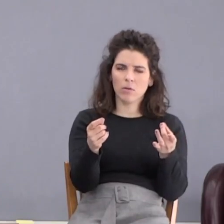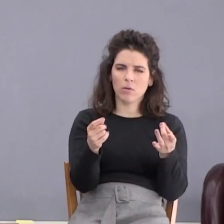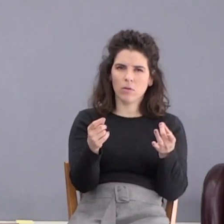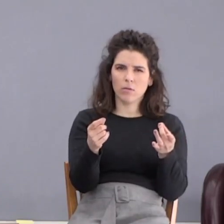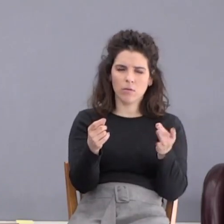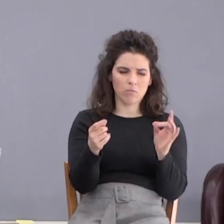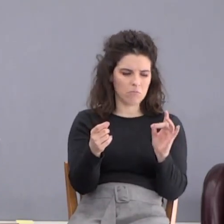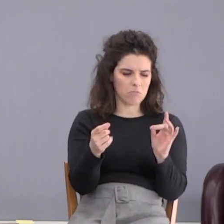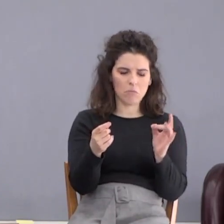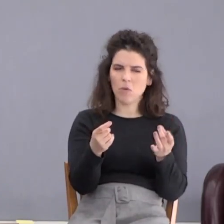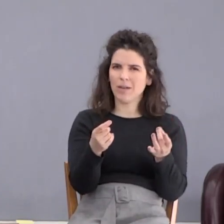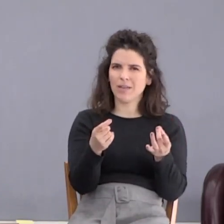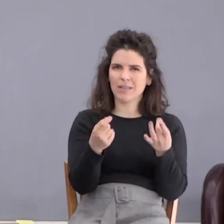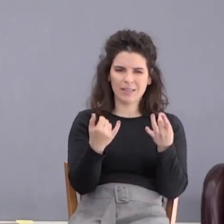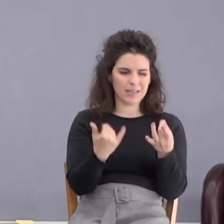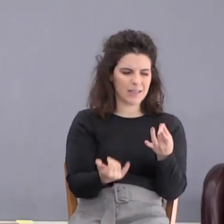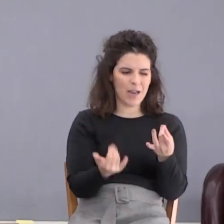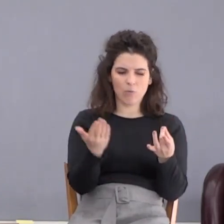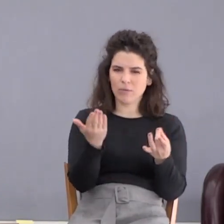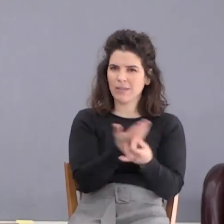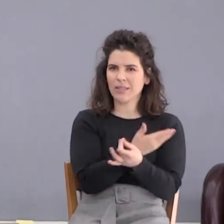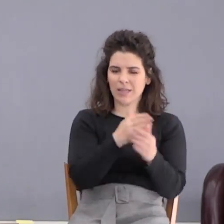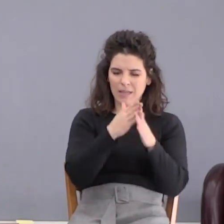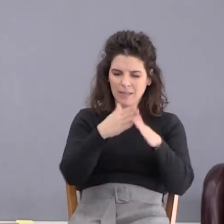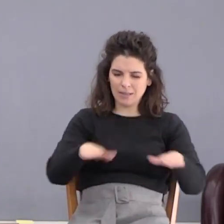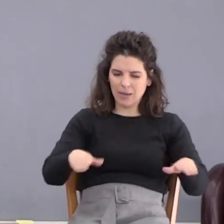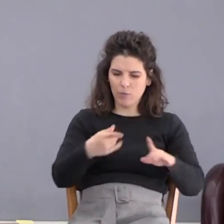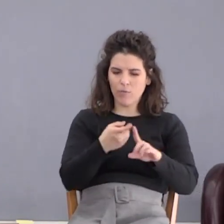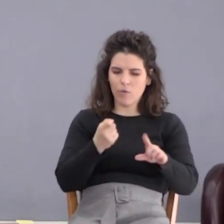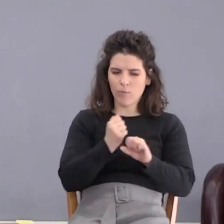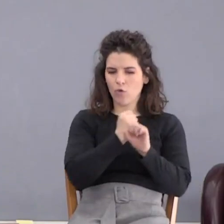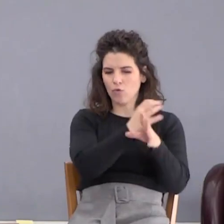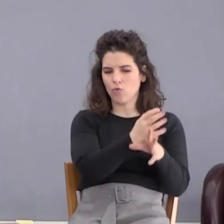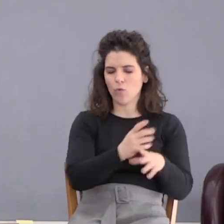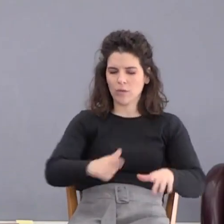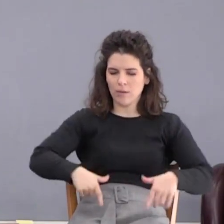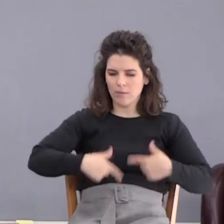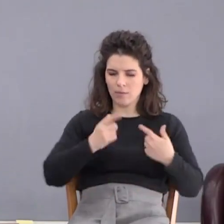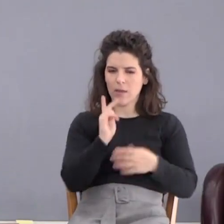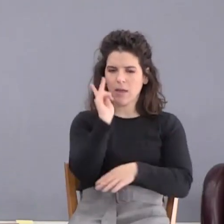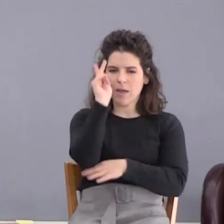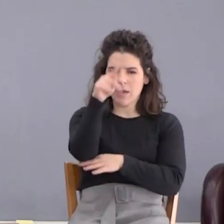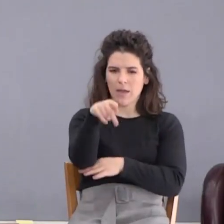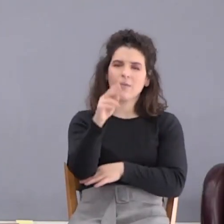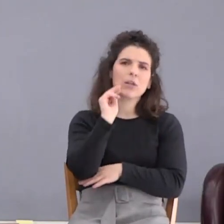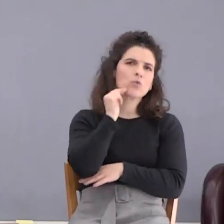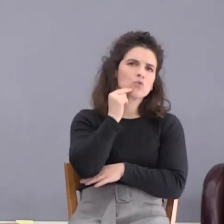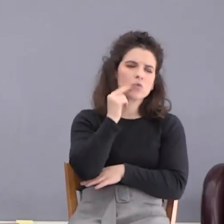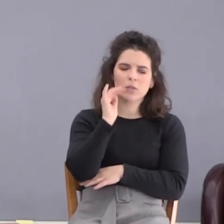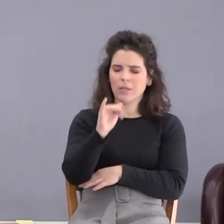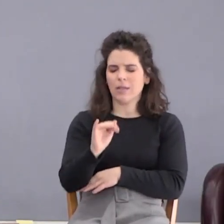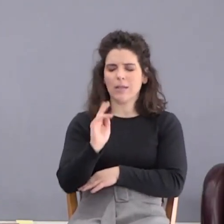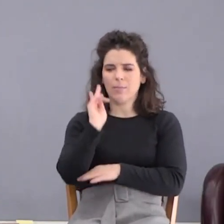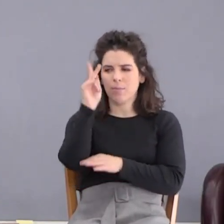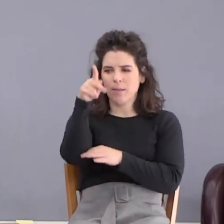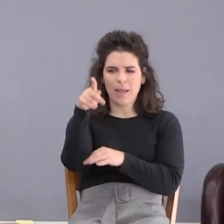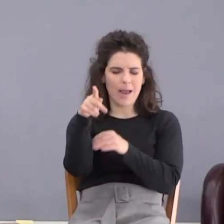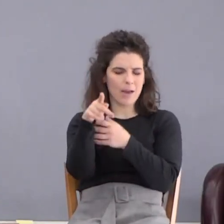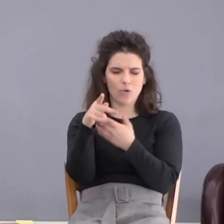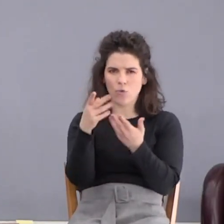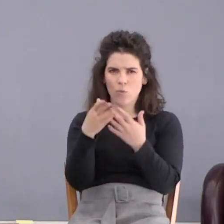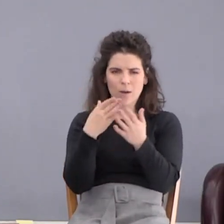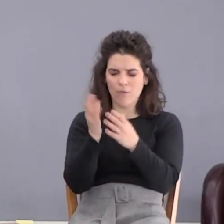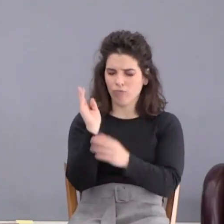plant, it is now severed and separated from the source of life and nutrition that the stalk or